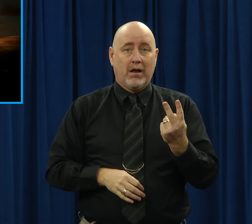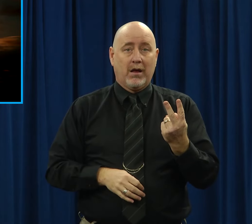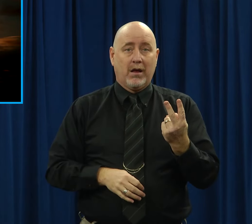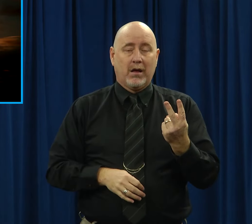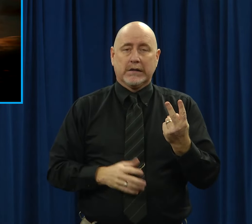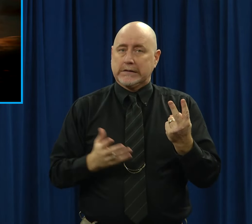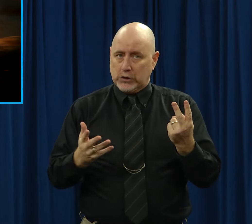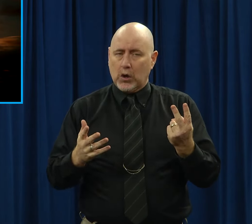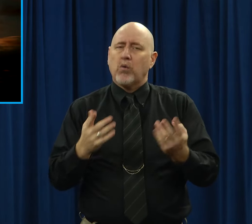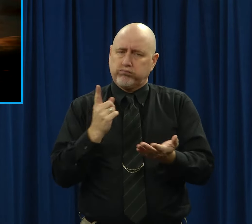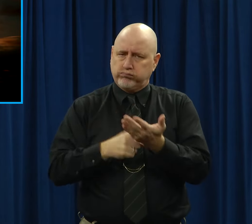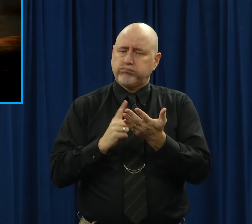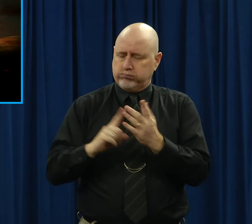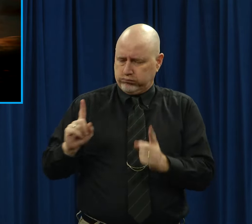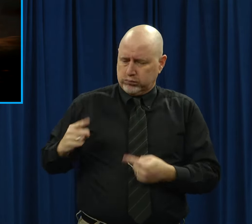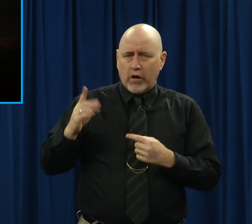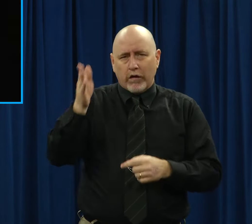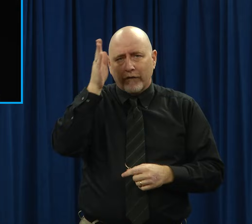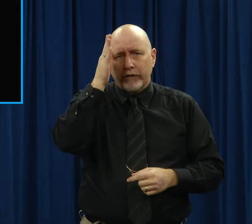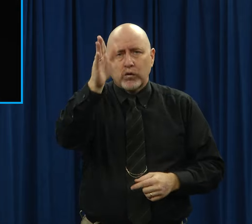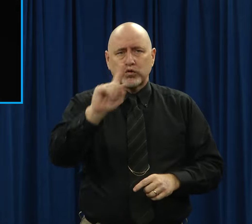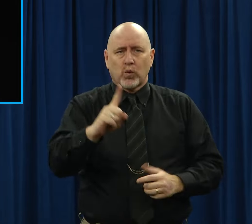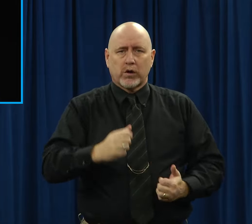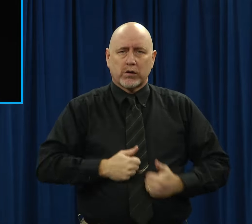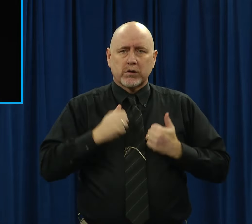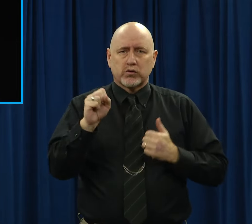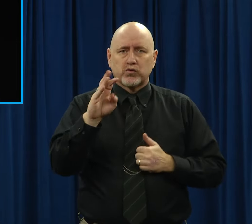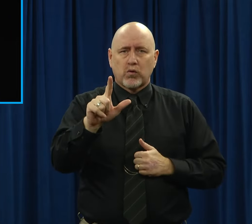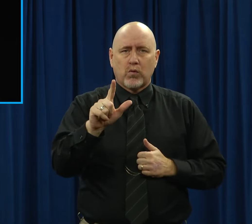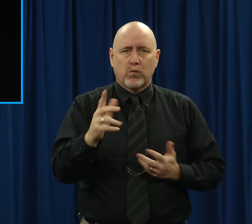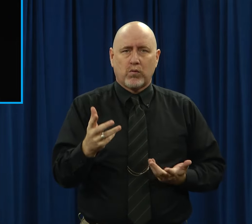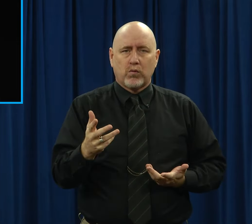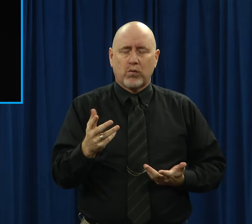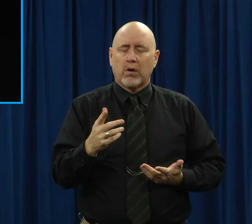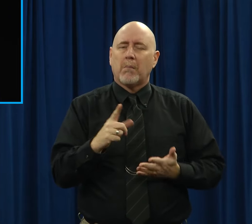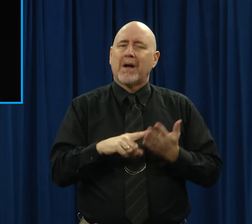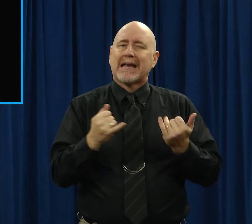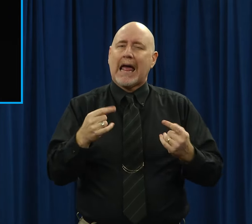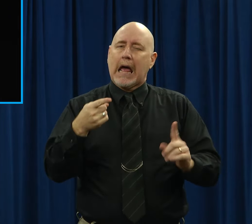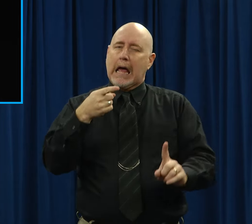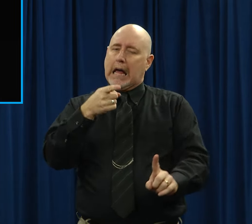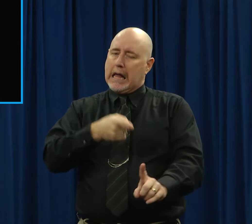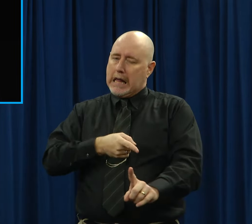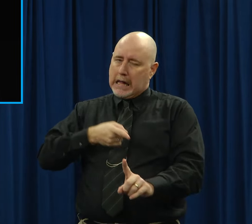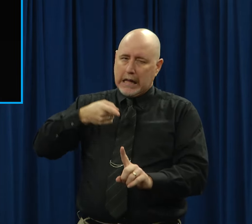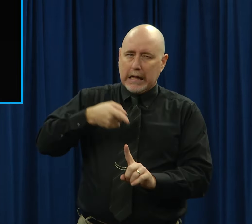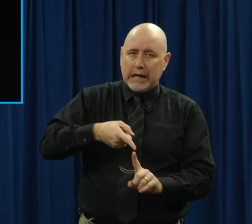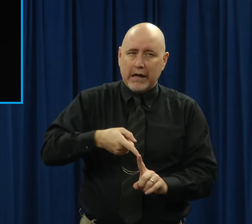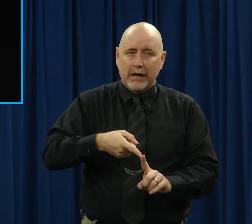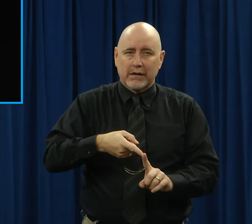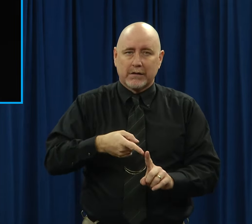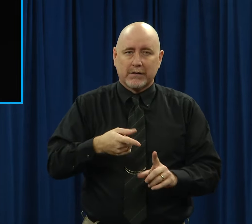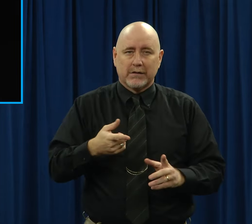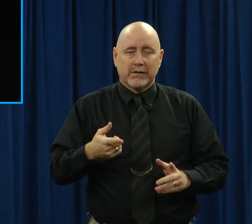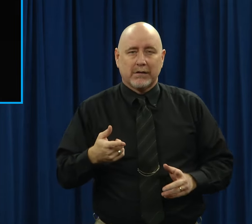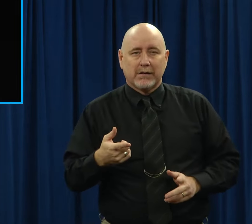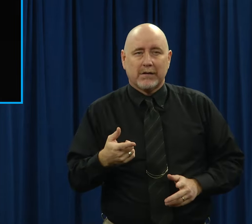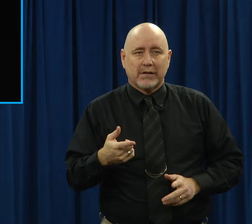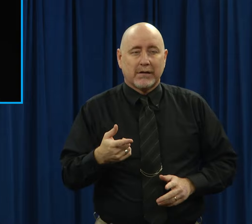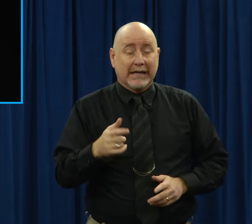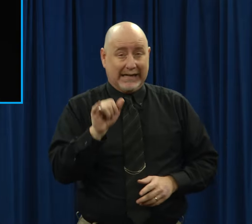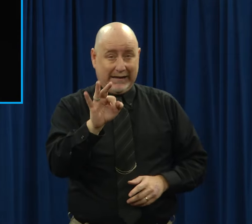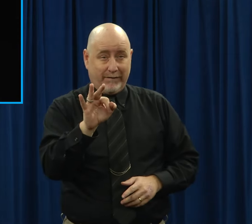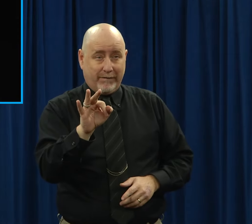hell. Now, we've been discussing the future of our souls, but let's bring the discussion back home to where you